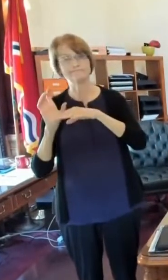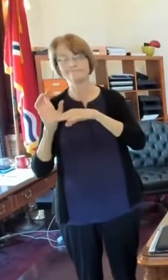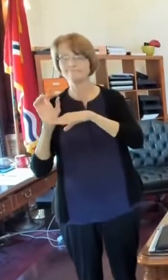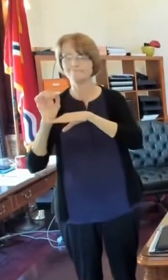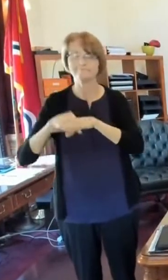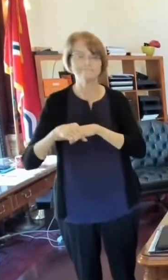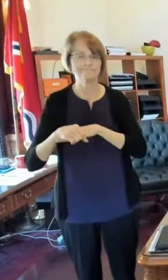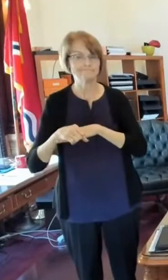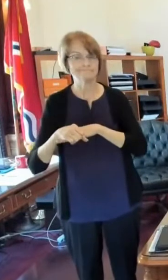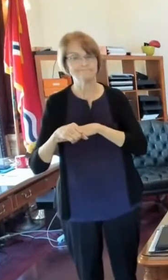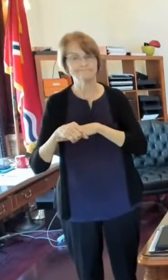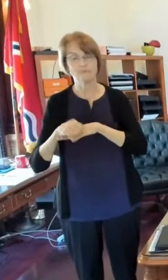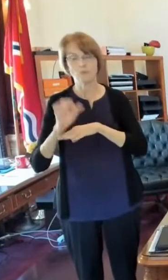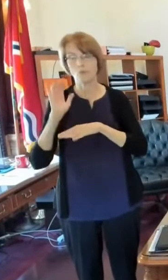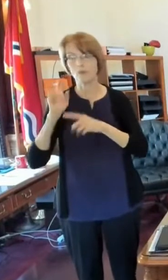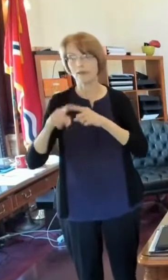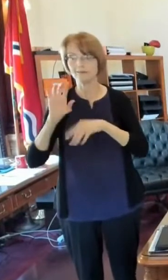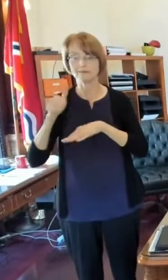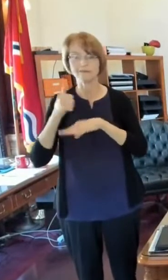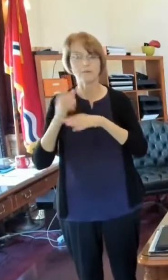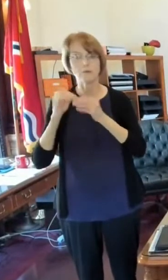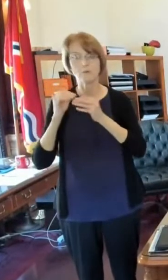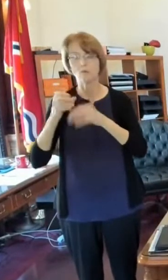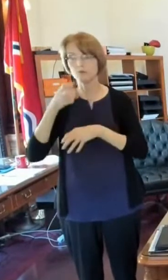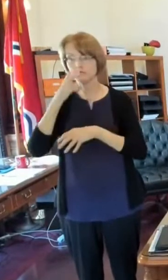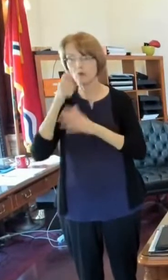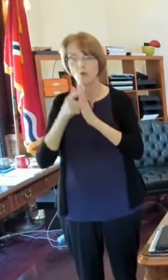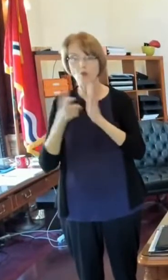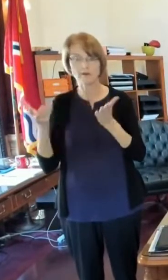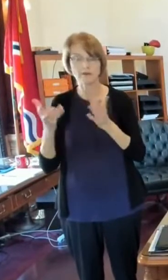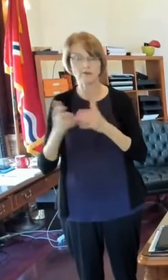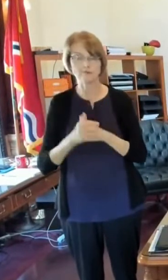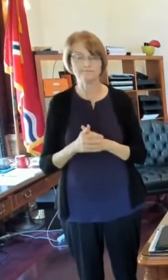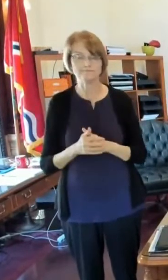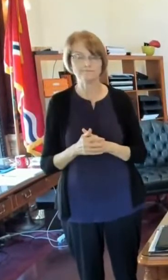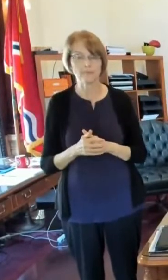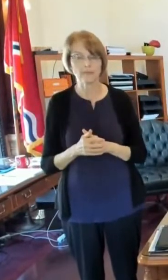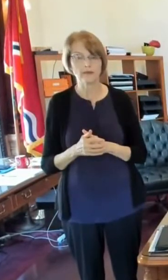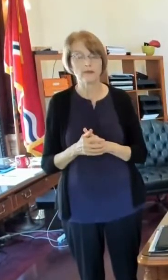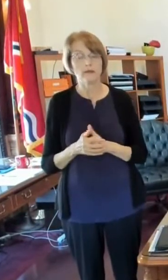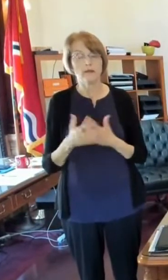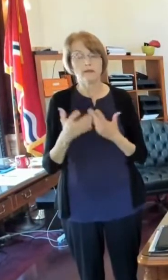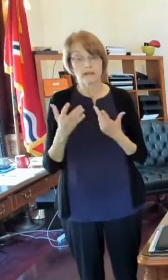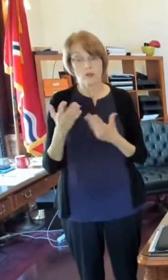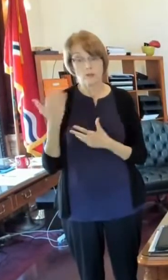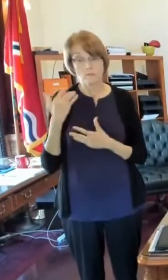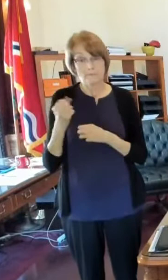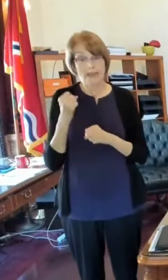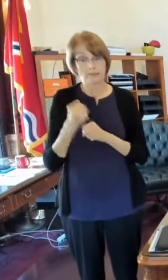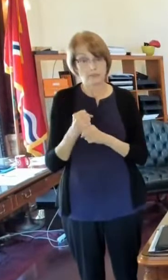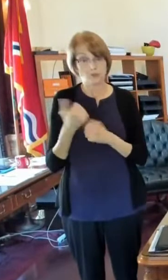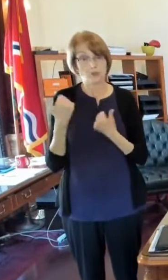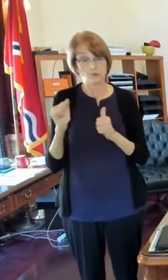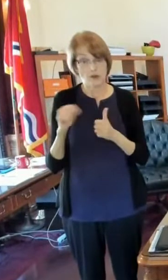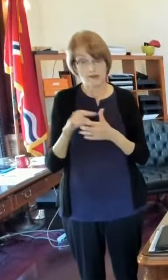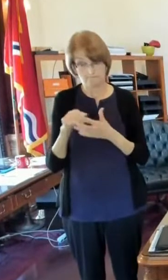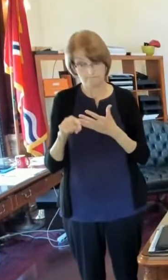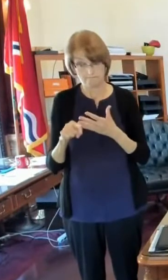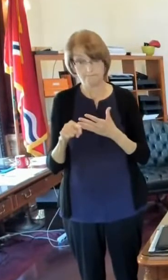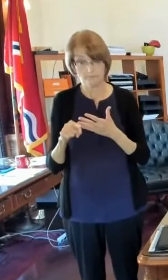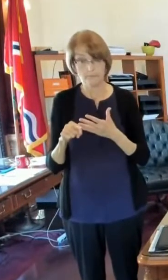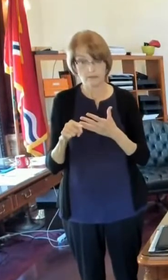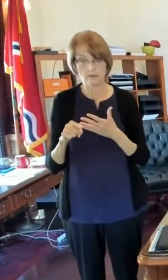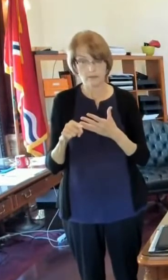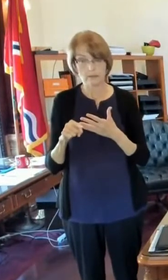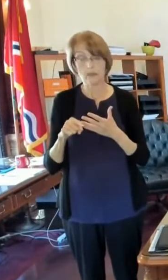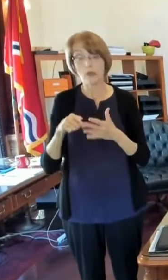have a more restrictive gun law here in St. Louis. Now, we've done a few things. This past year, we restricted